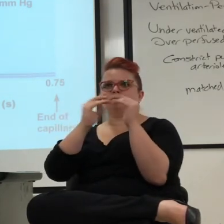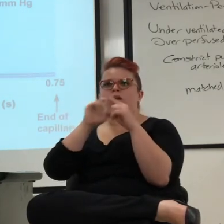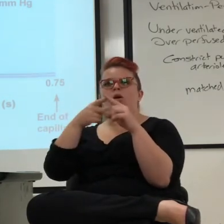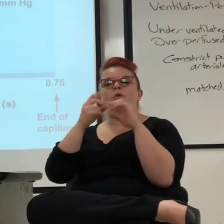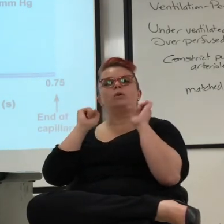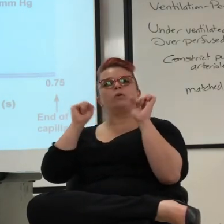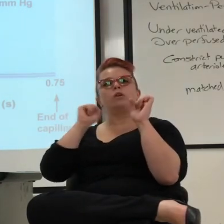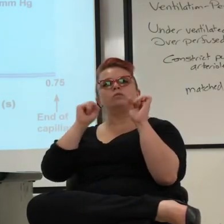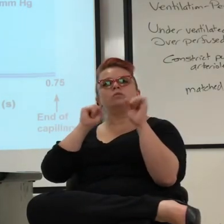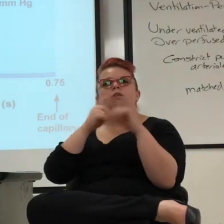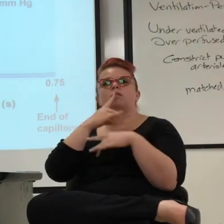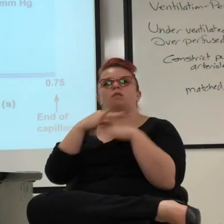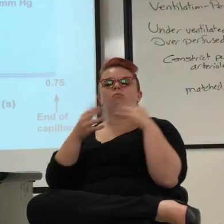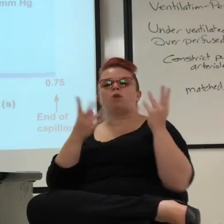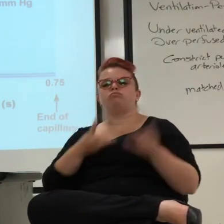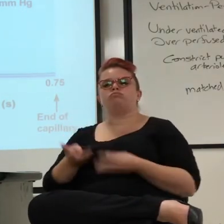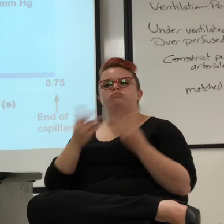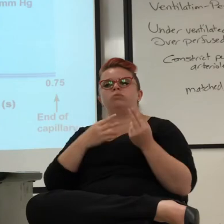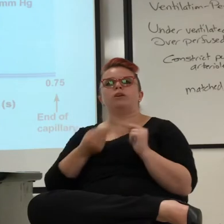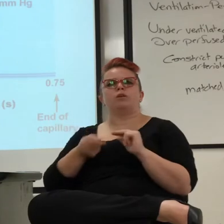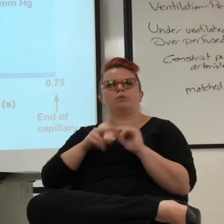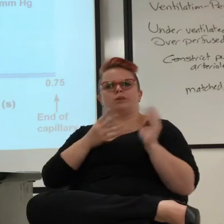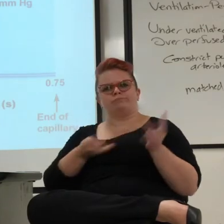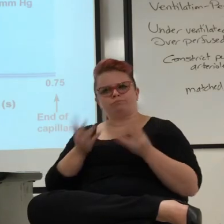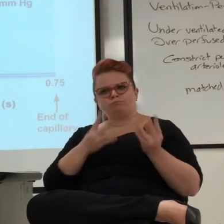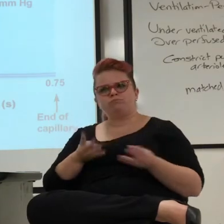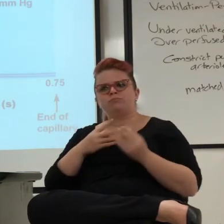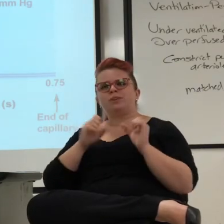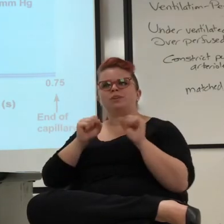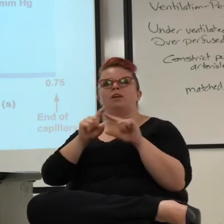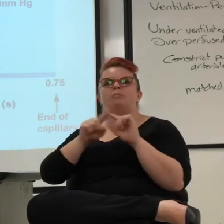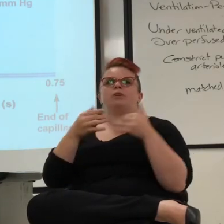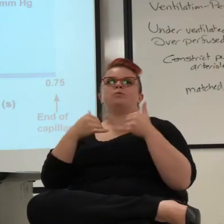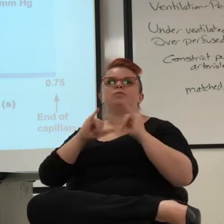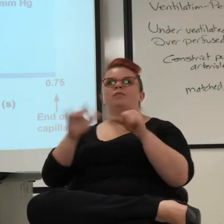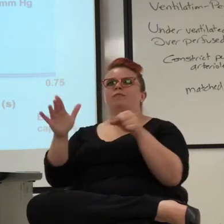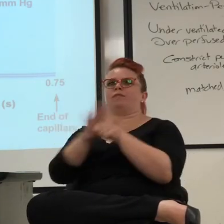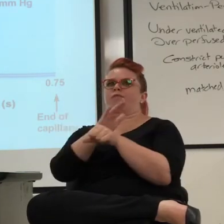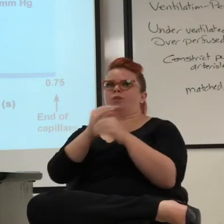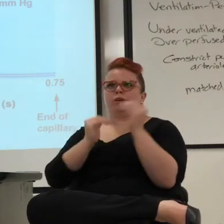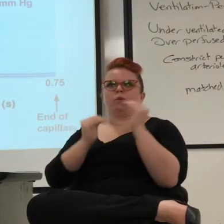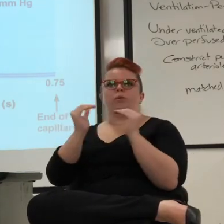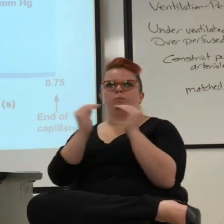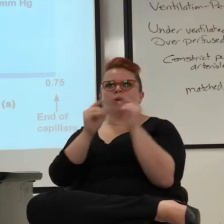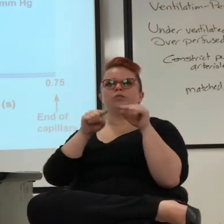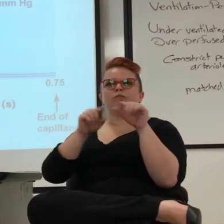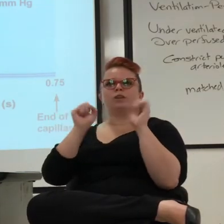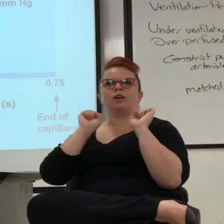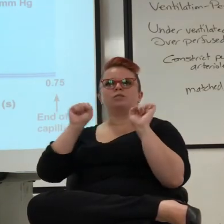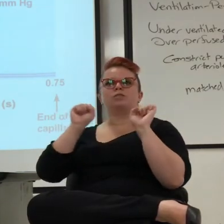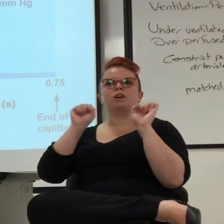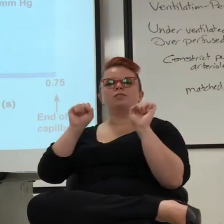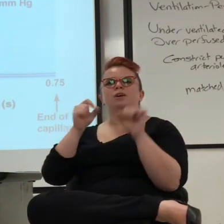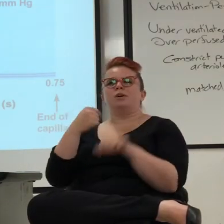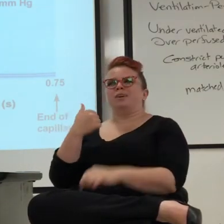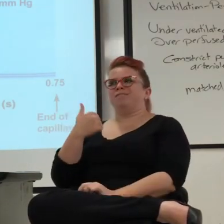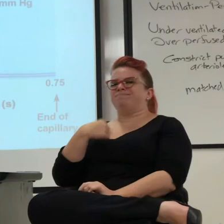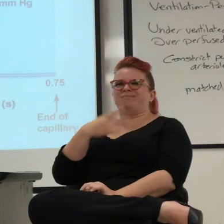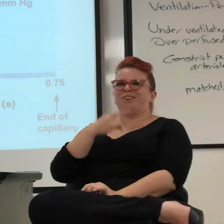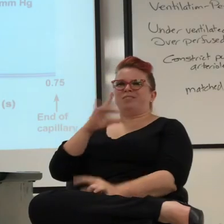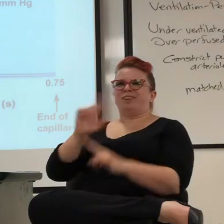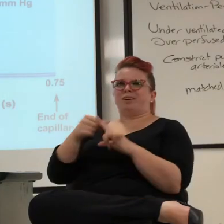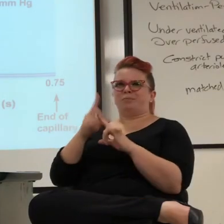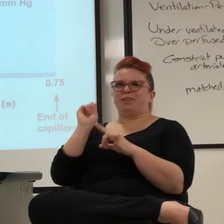you still fully equilibrate, even during exercise. Now, what I don't like about this figure, it doesn't show